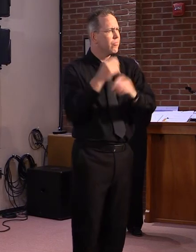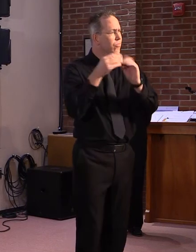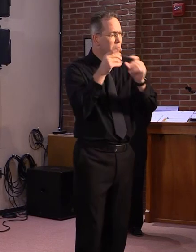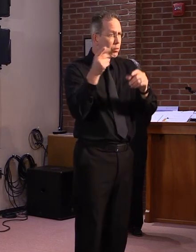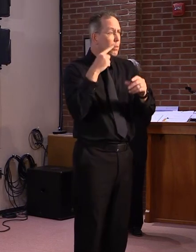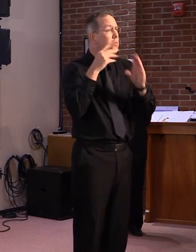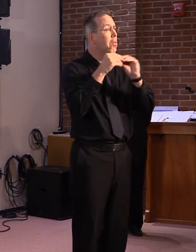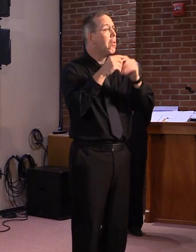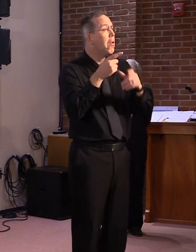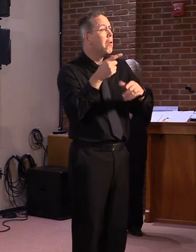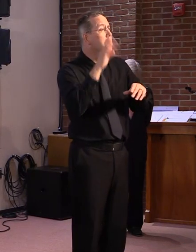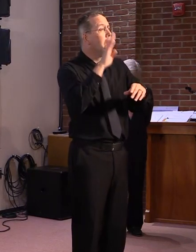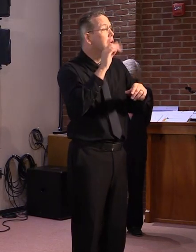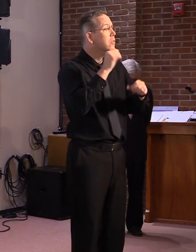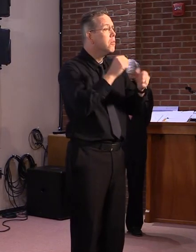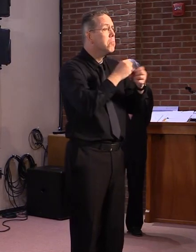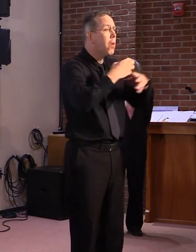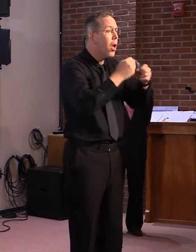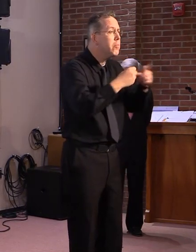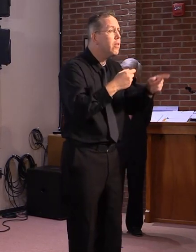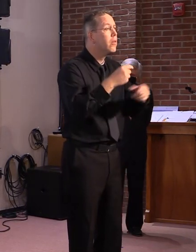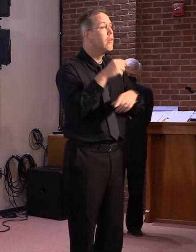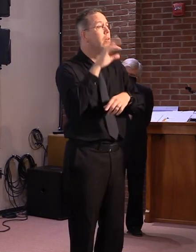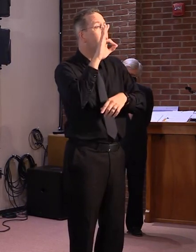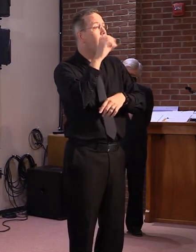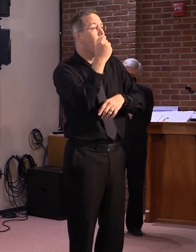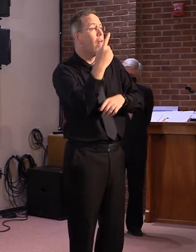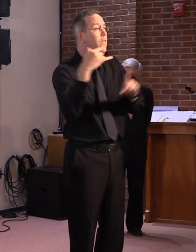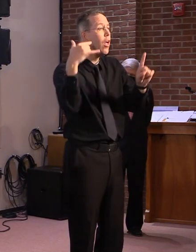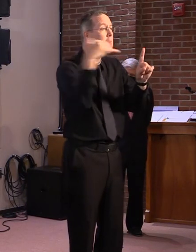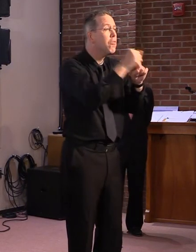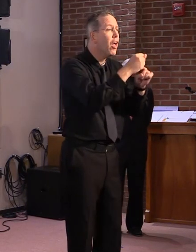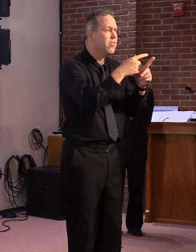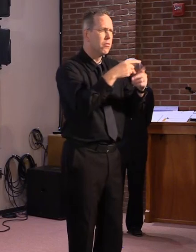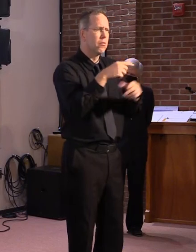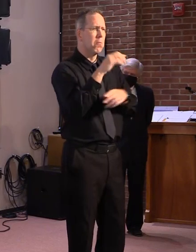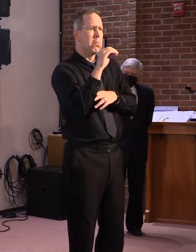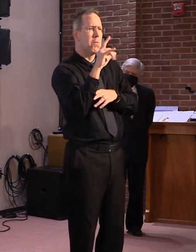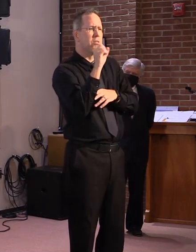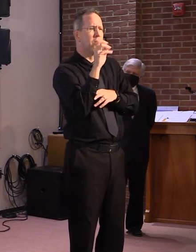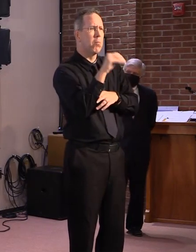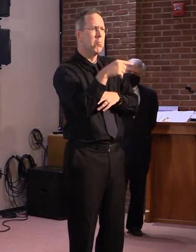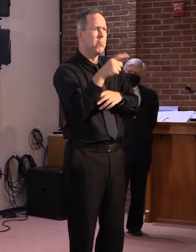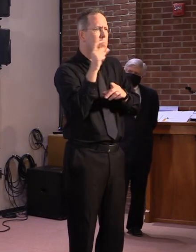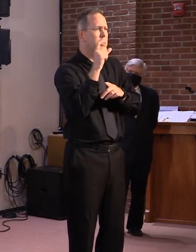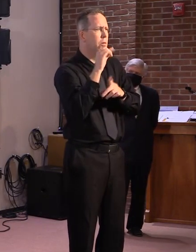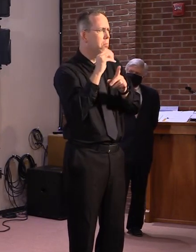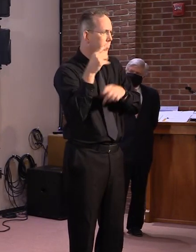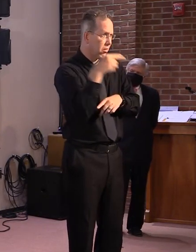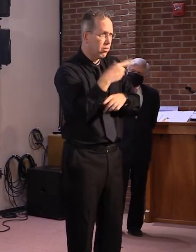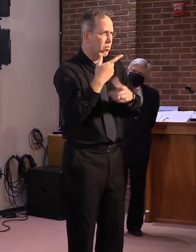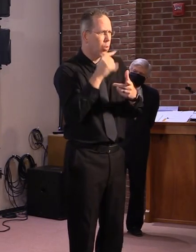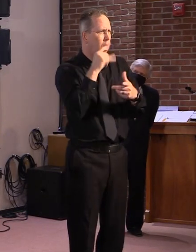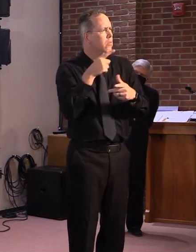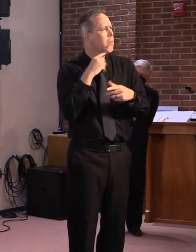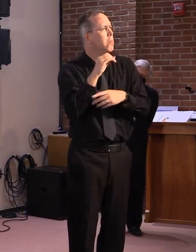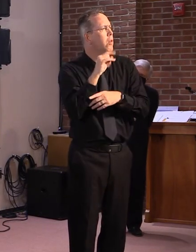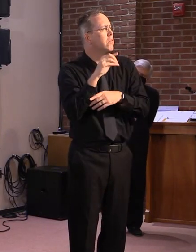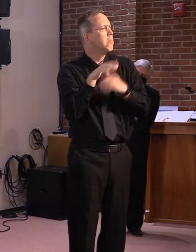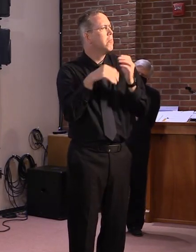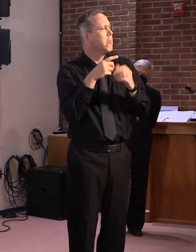toy run and all those kinds of things. You know, when we saw the Jewish faith being